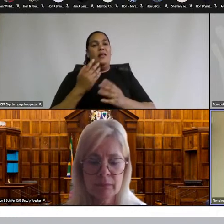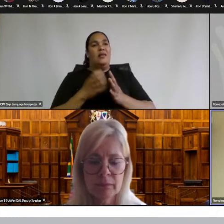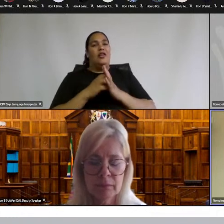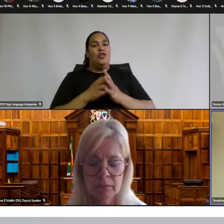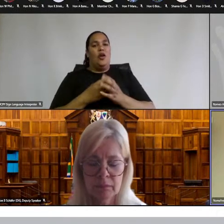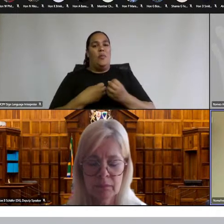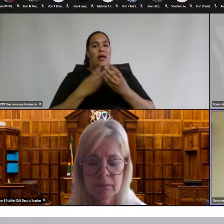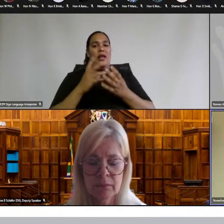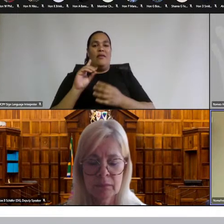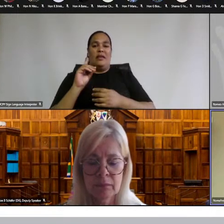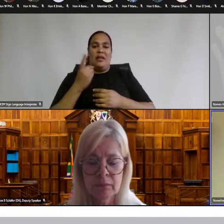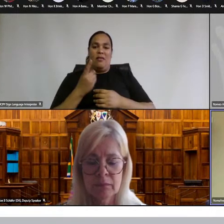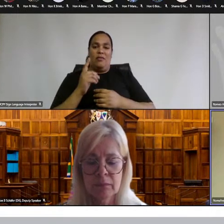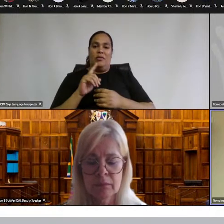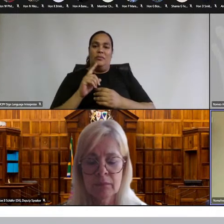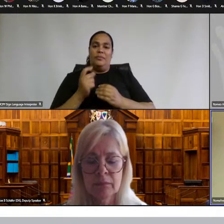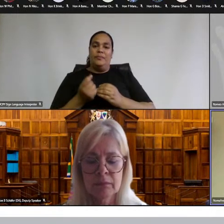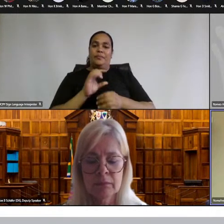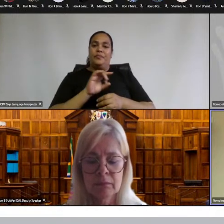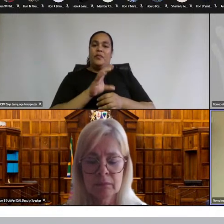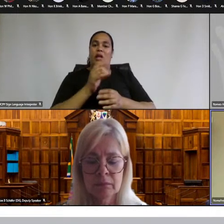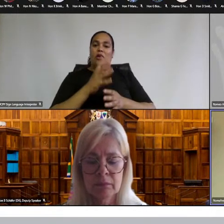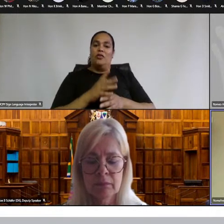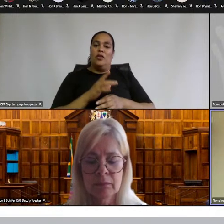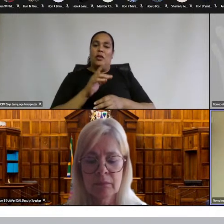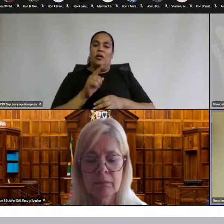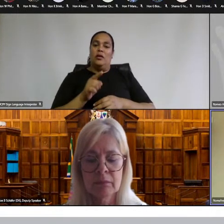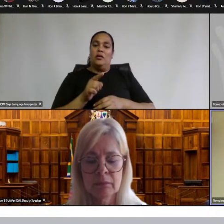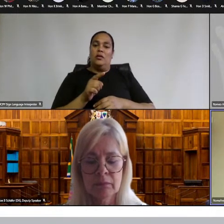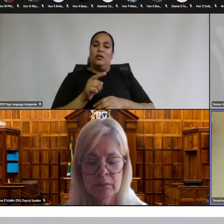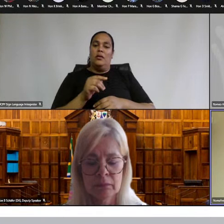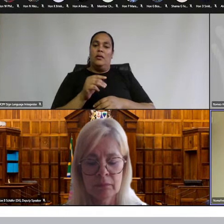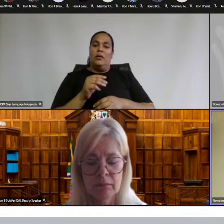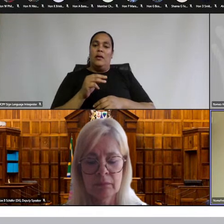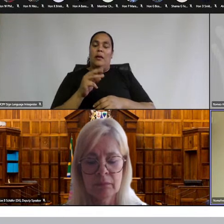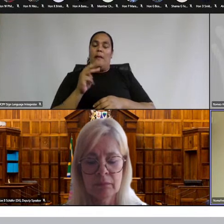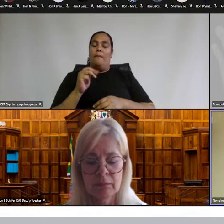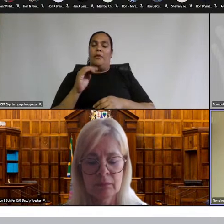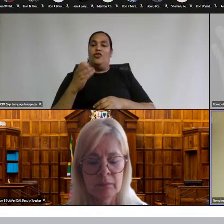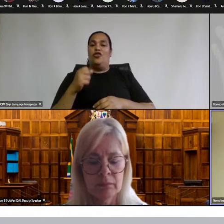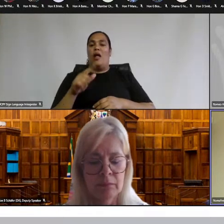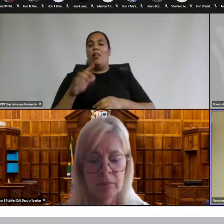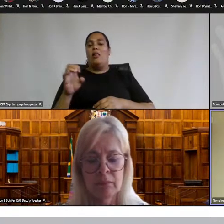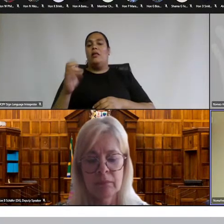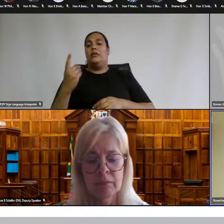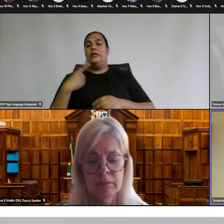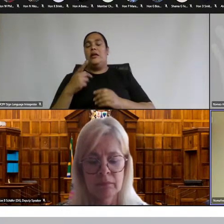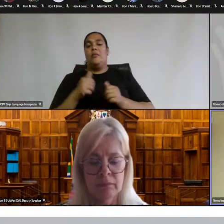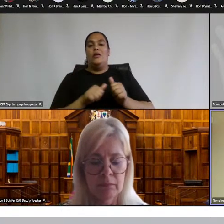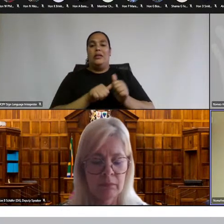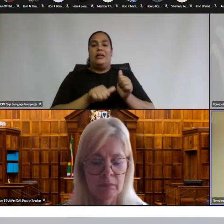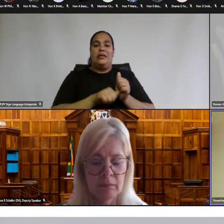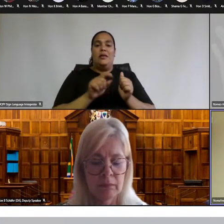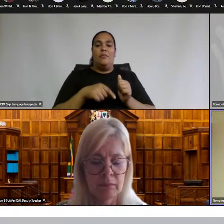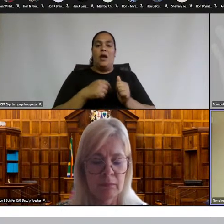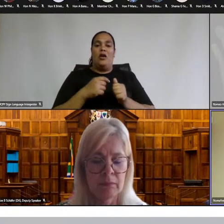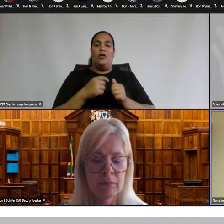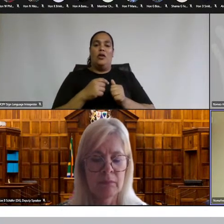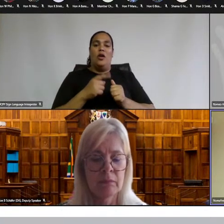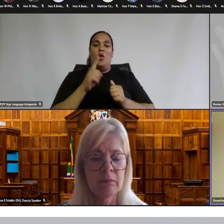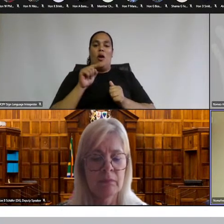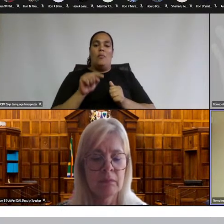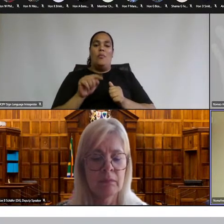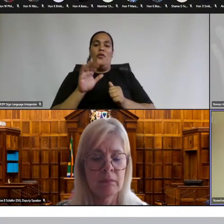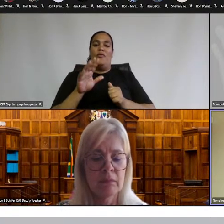example for Delphi, what Councillor Adonis Michelle did in regard to assisting in terms of the drawing, the